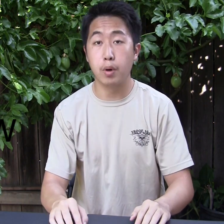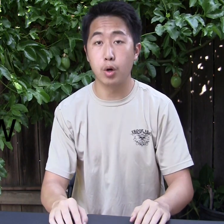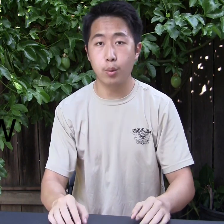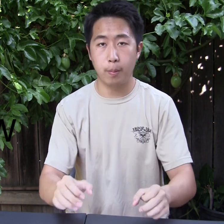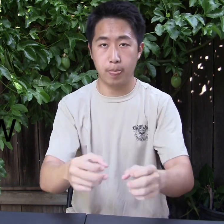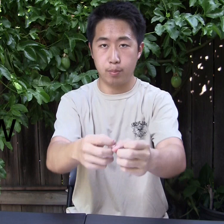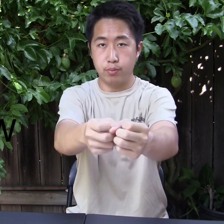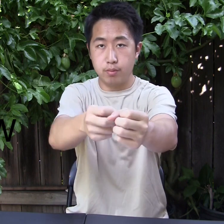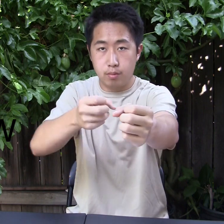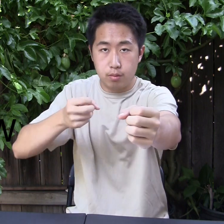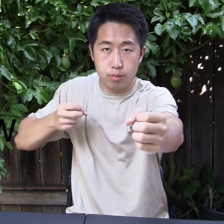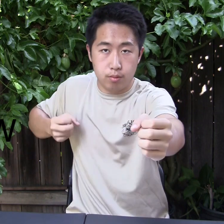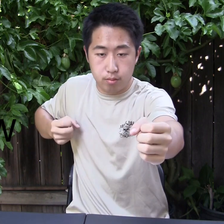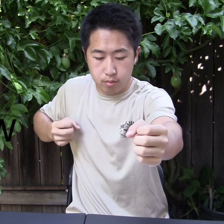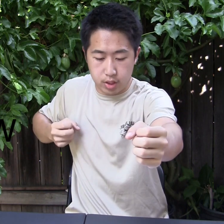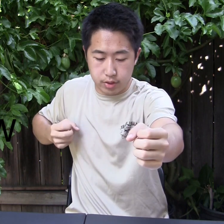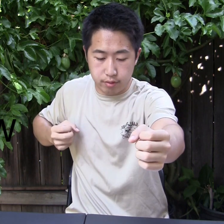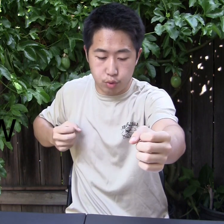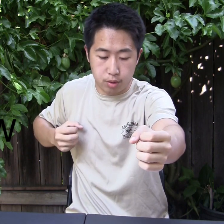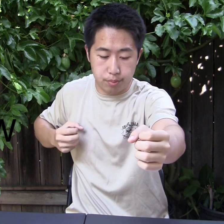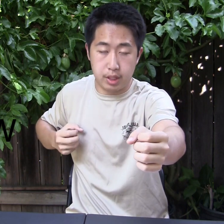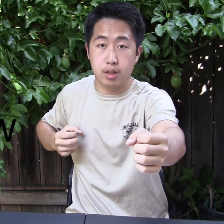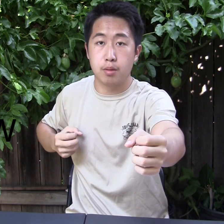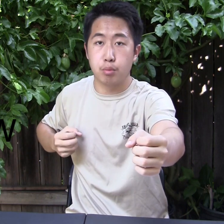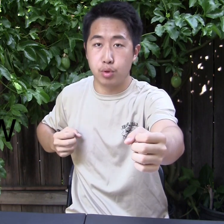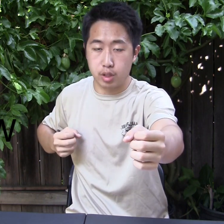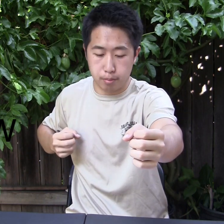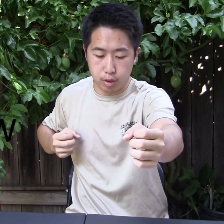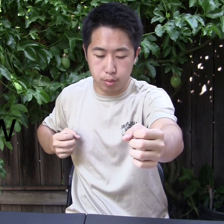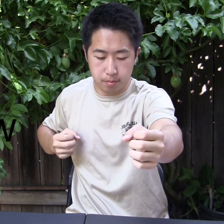bow, as if you would be pulling a bow.